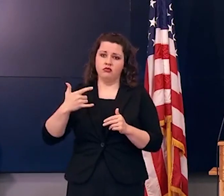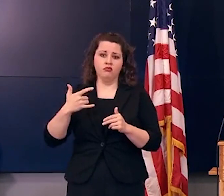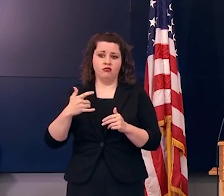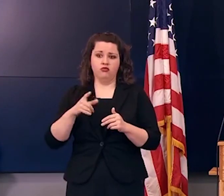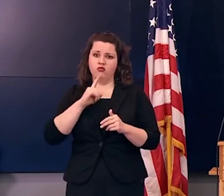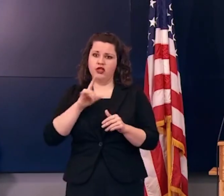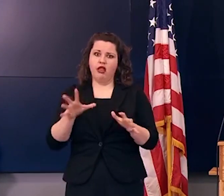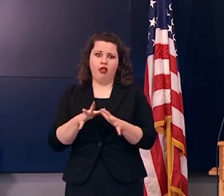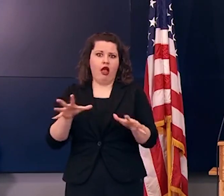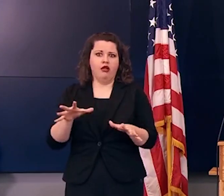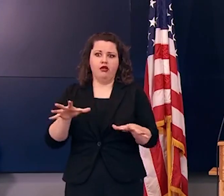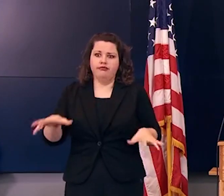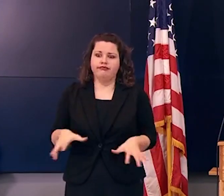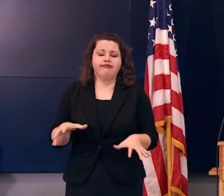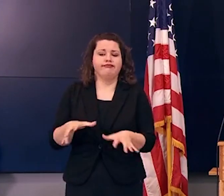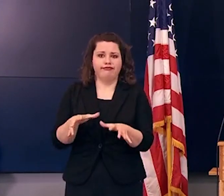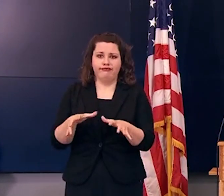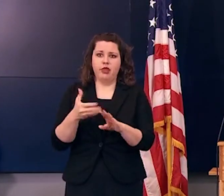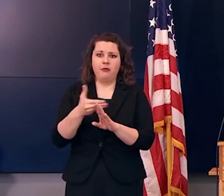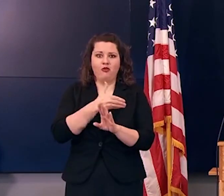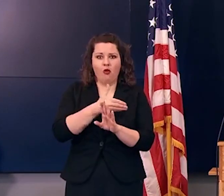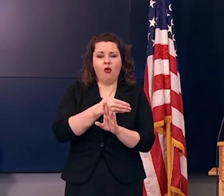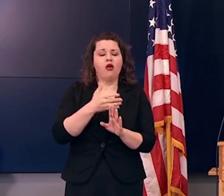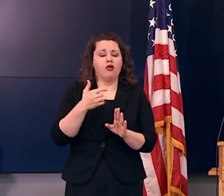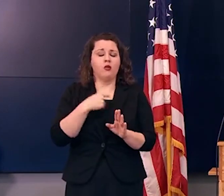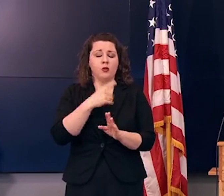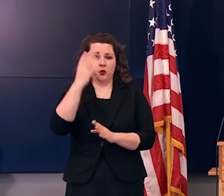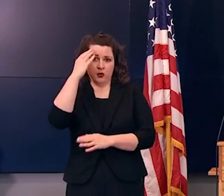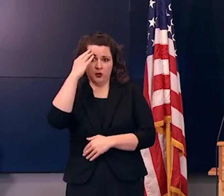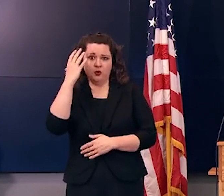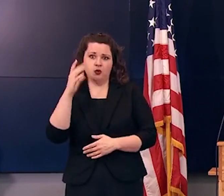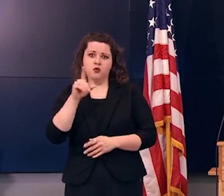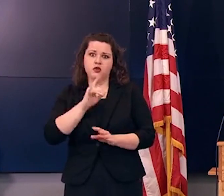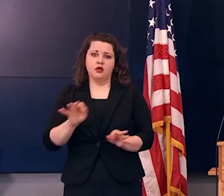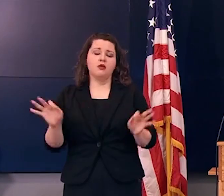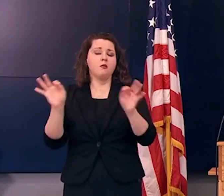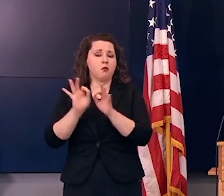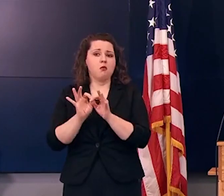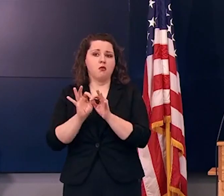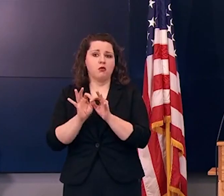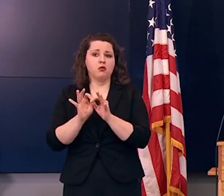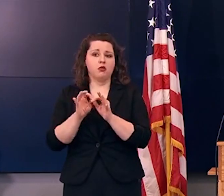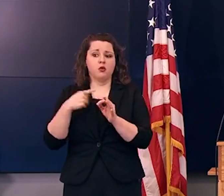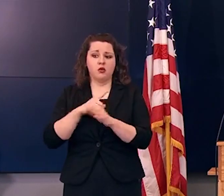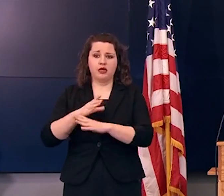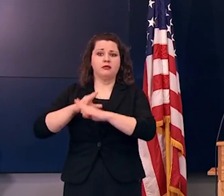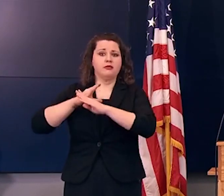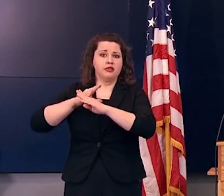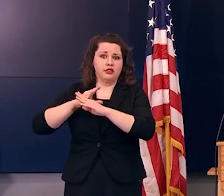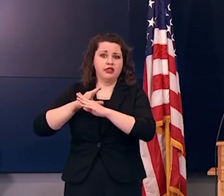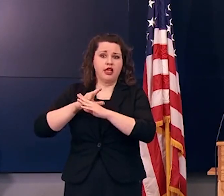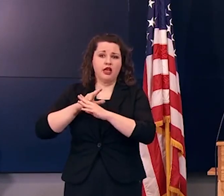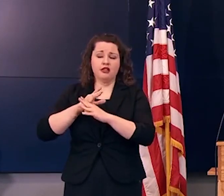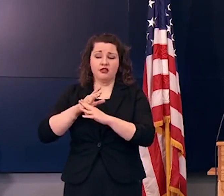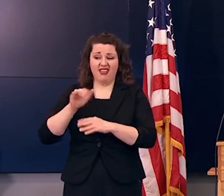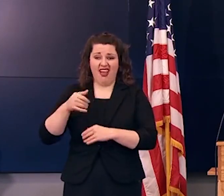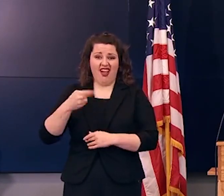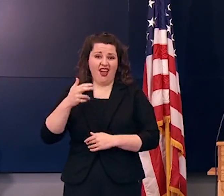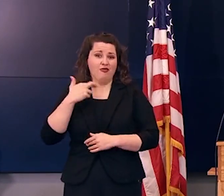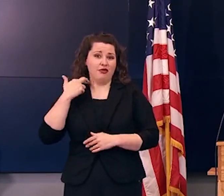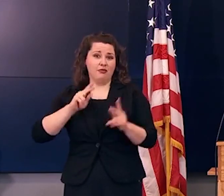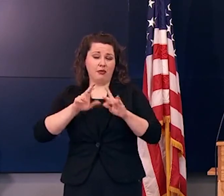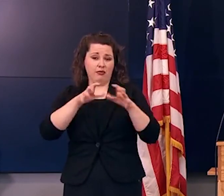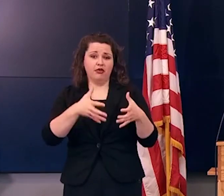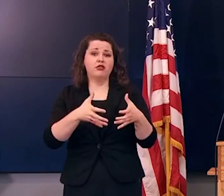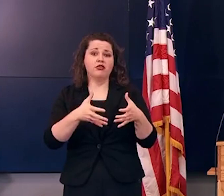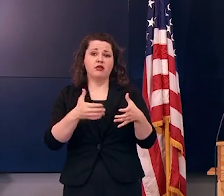of proactive measures, because we knew also how critical it was that we protected a very vulnerable population.